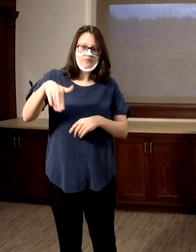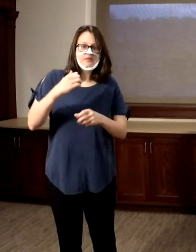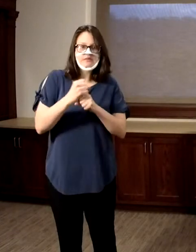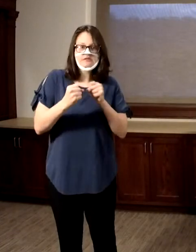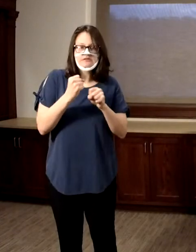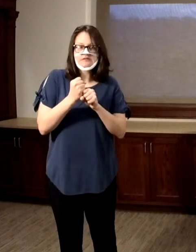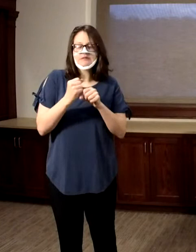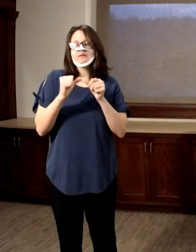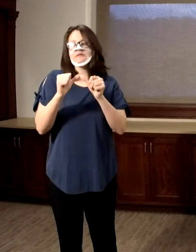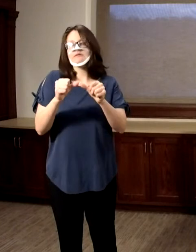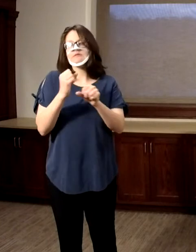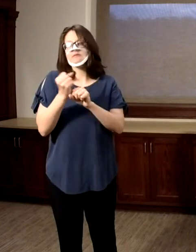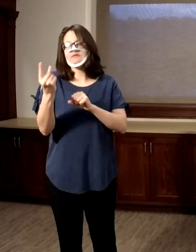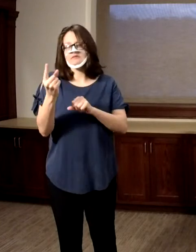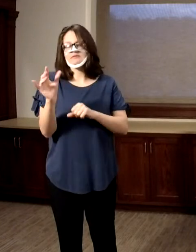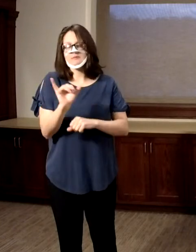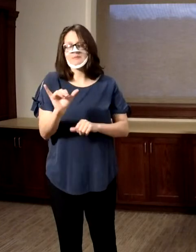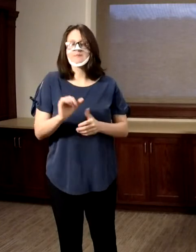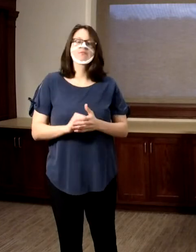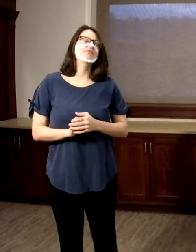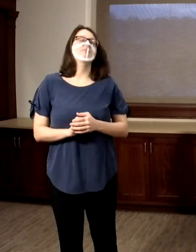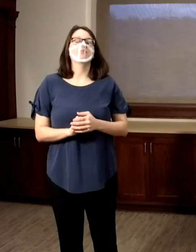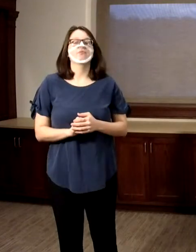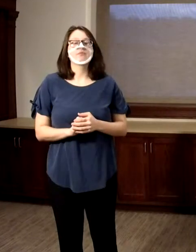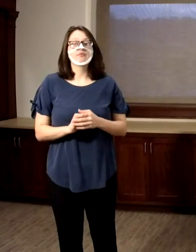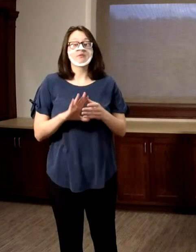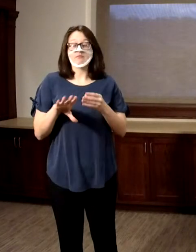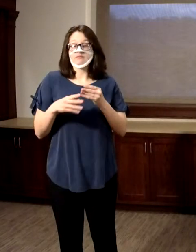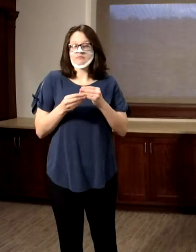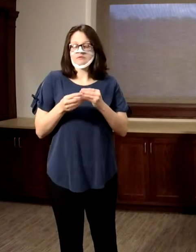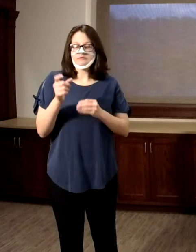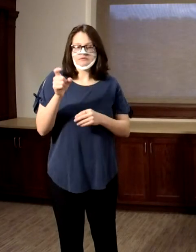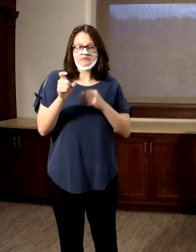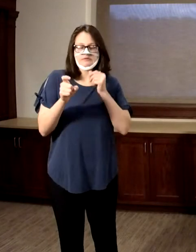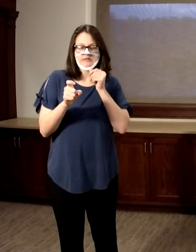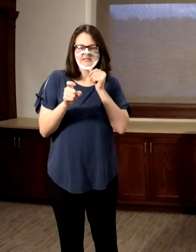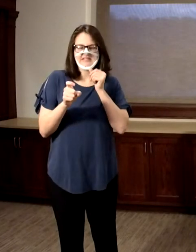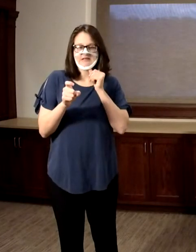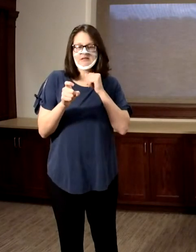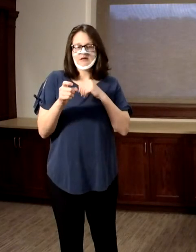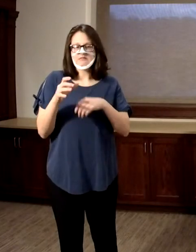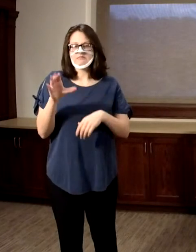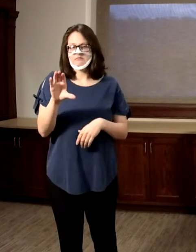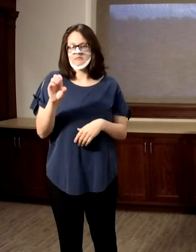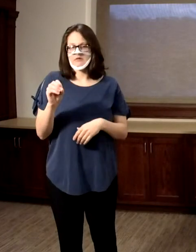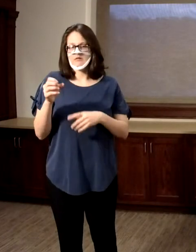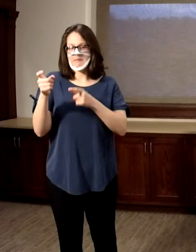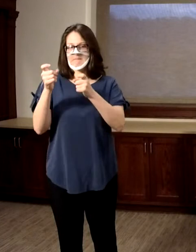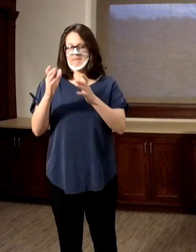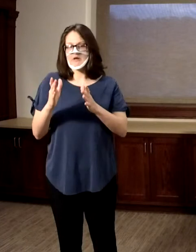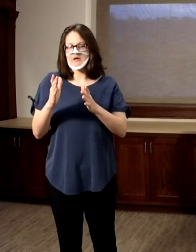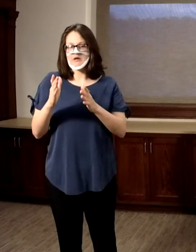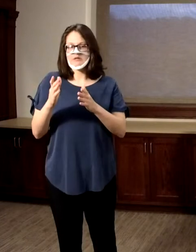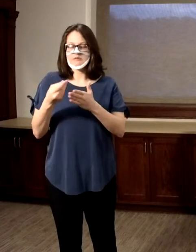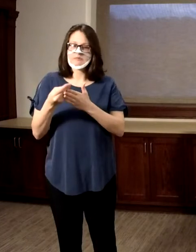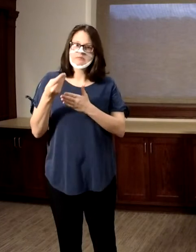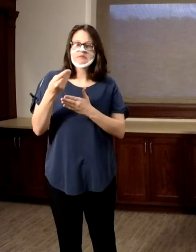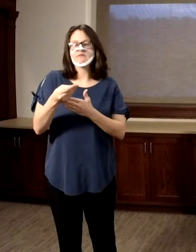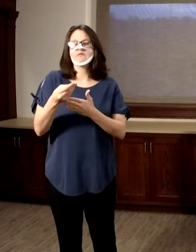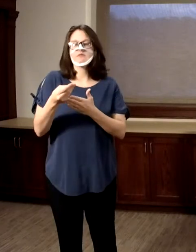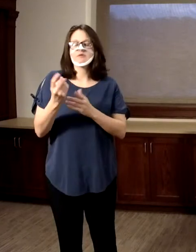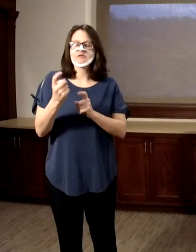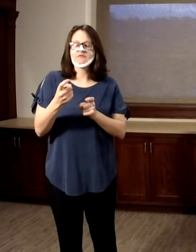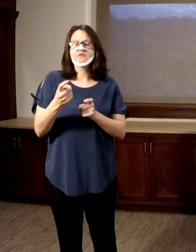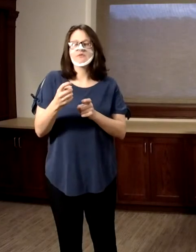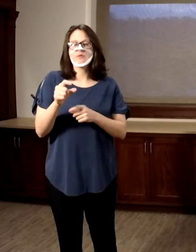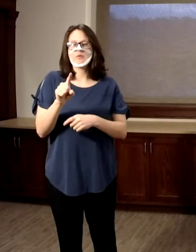2021. And to support those additional needs, the county manager has committed an additional $1 million to the United Way for